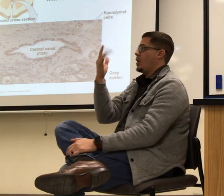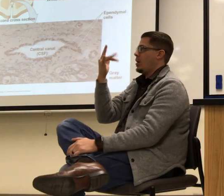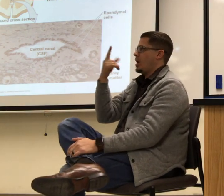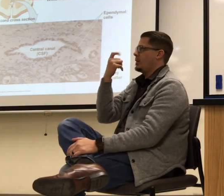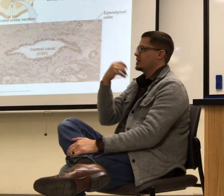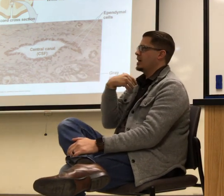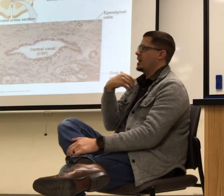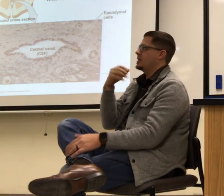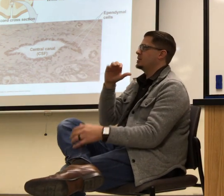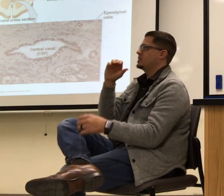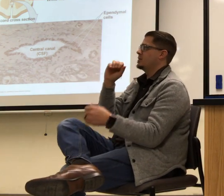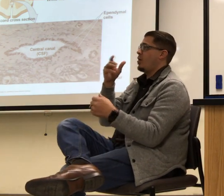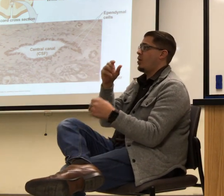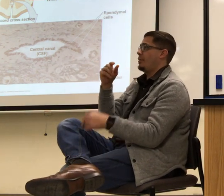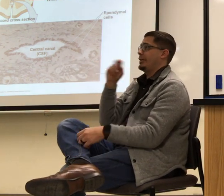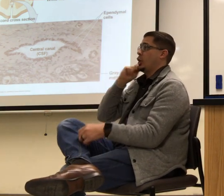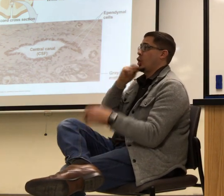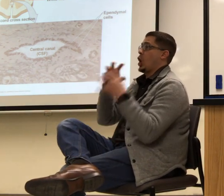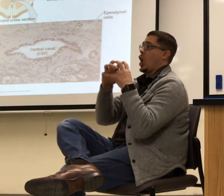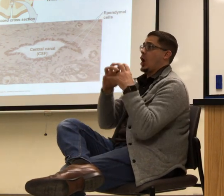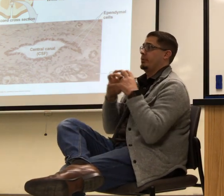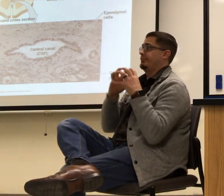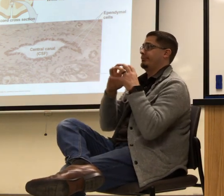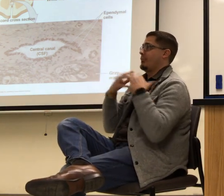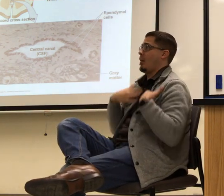contains all the neuron cell bodies.